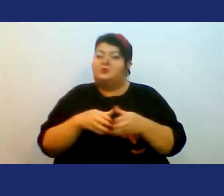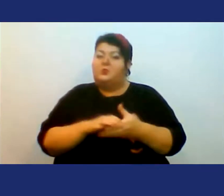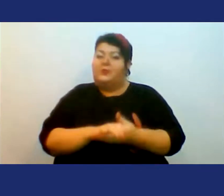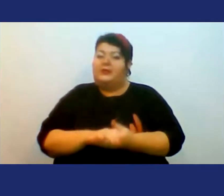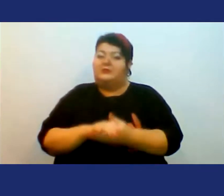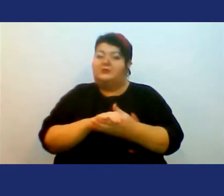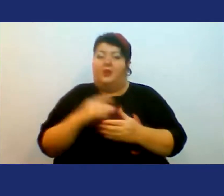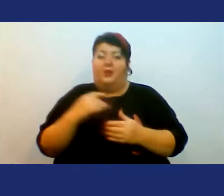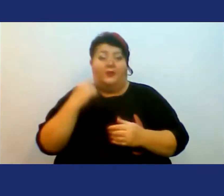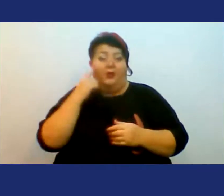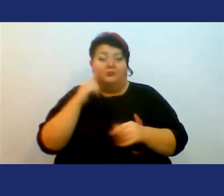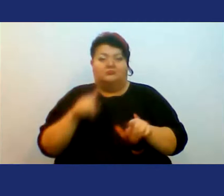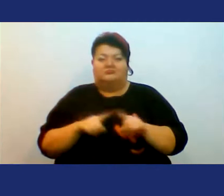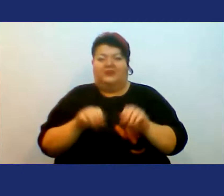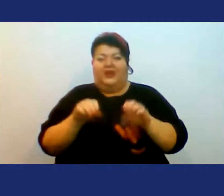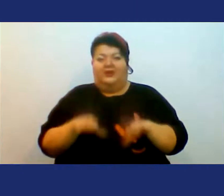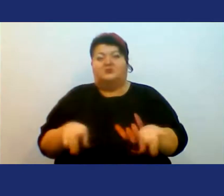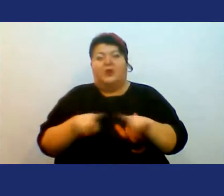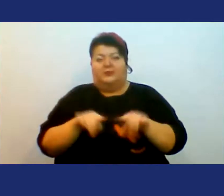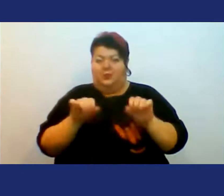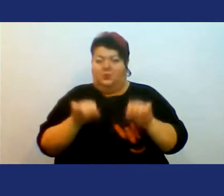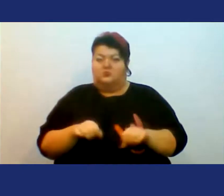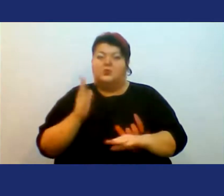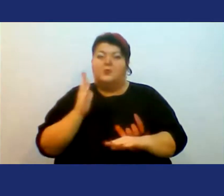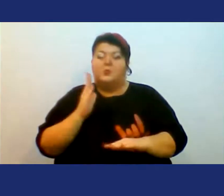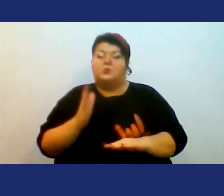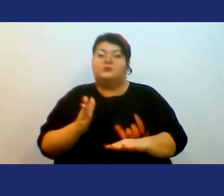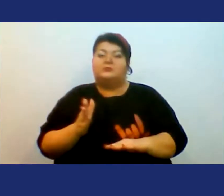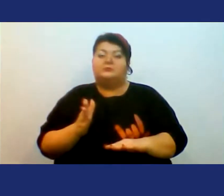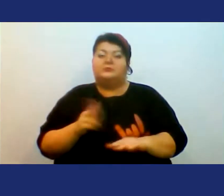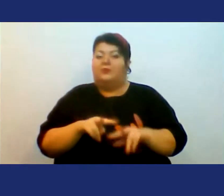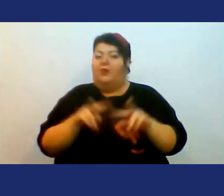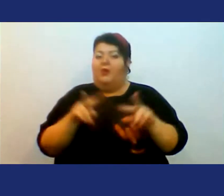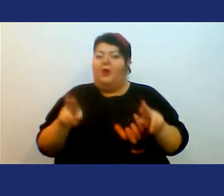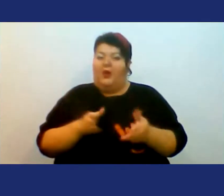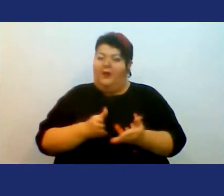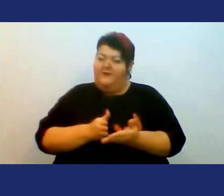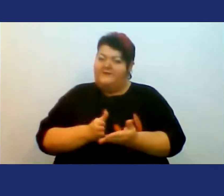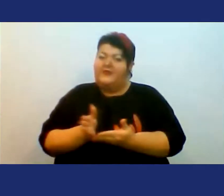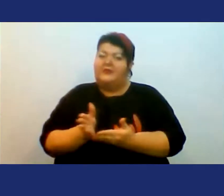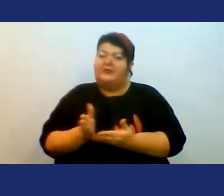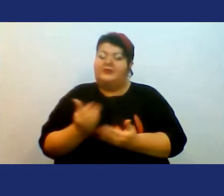Article 29 of the UN Convention. And what